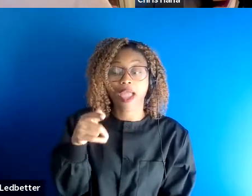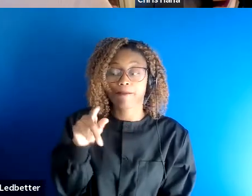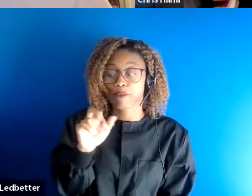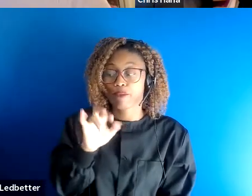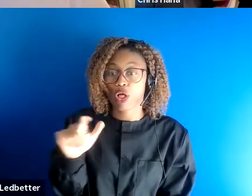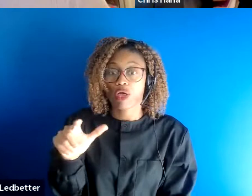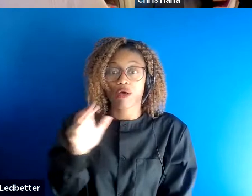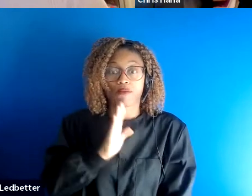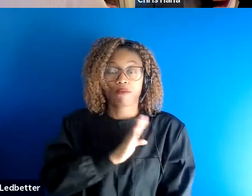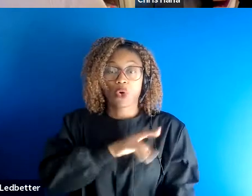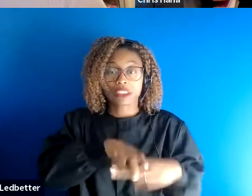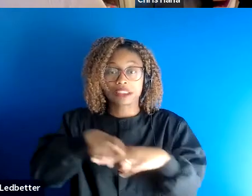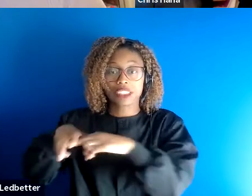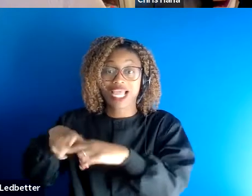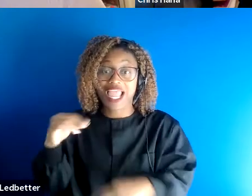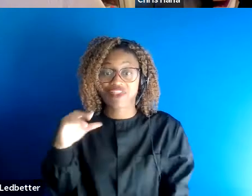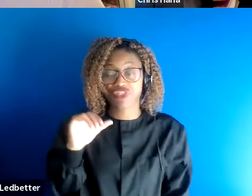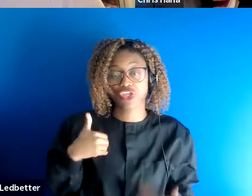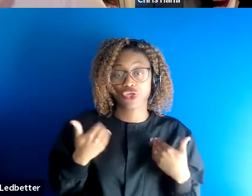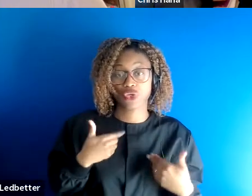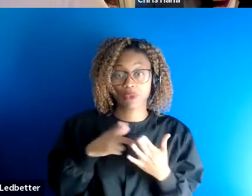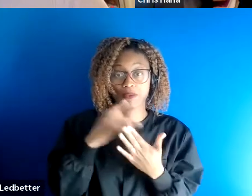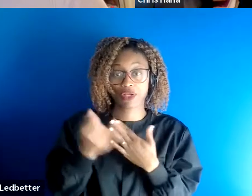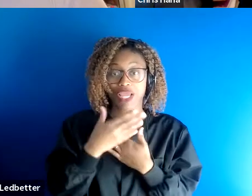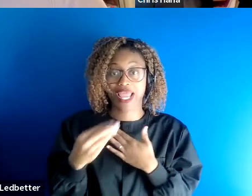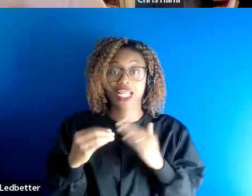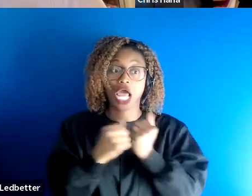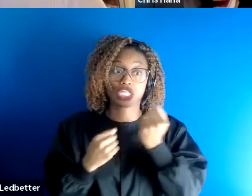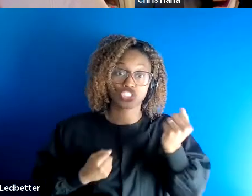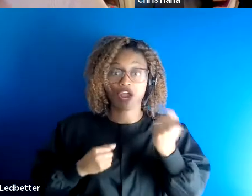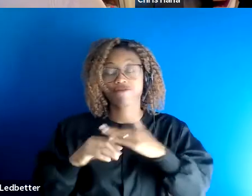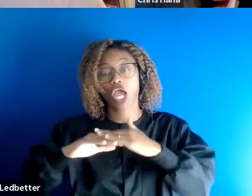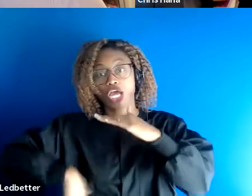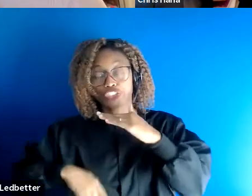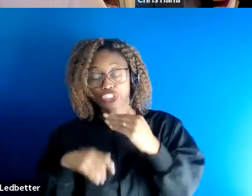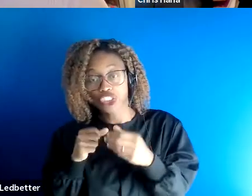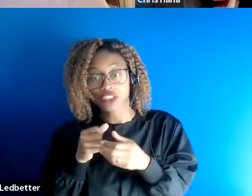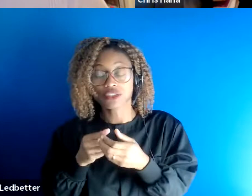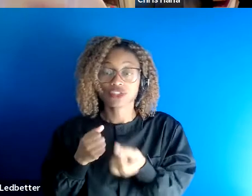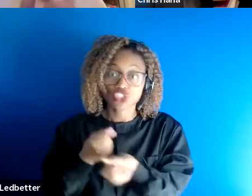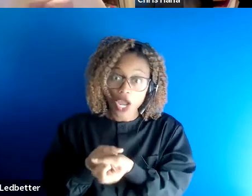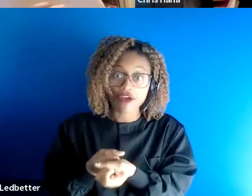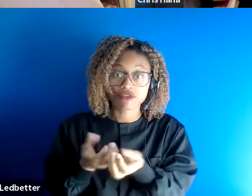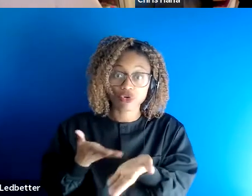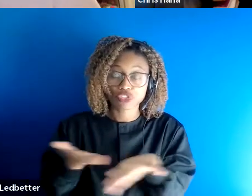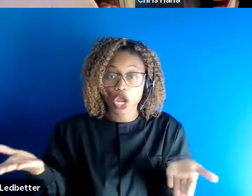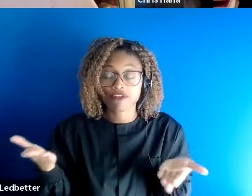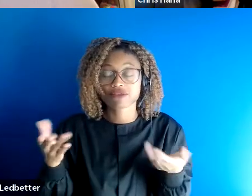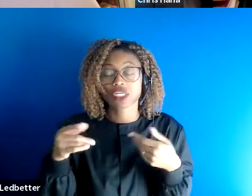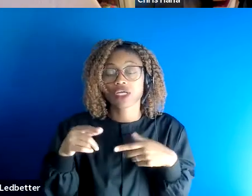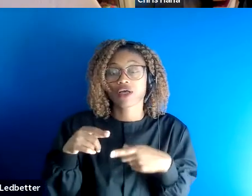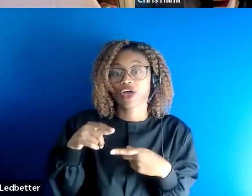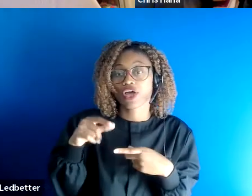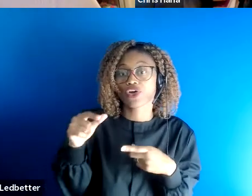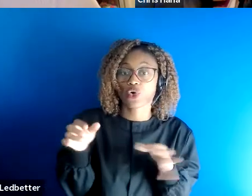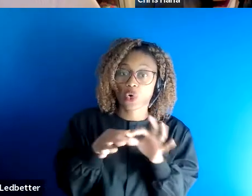as the Youth Project and Underserved Communities Coordinator for the Disability Action